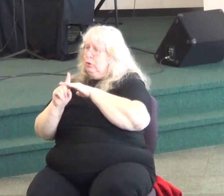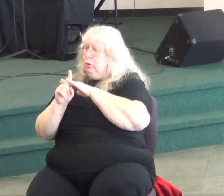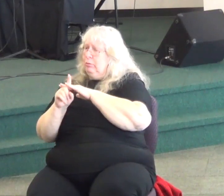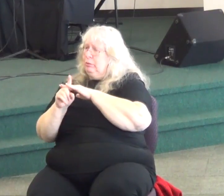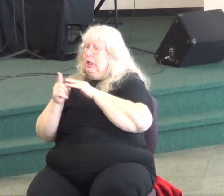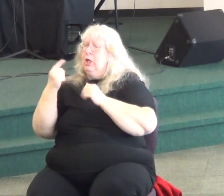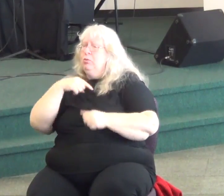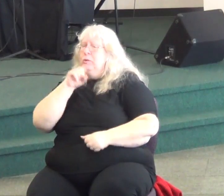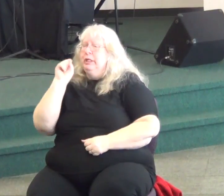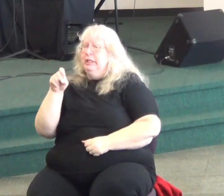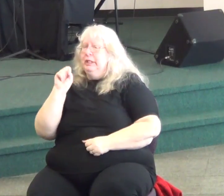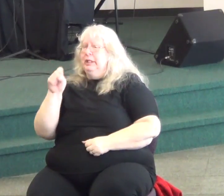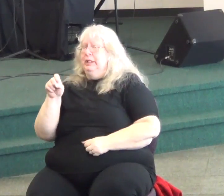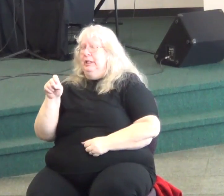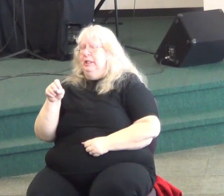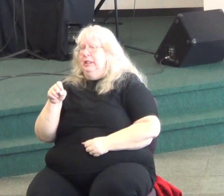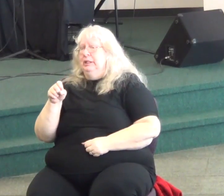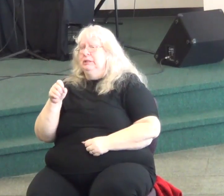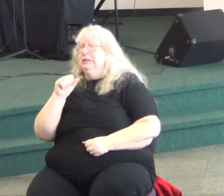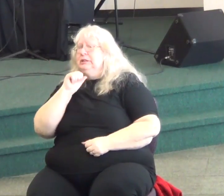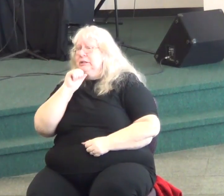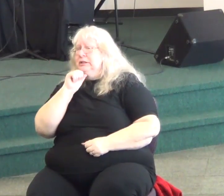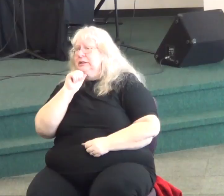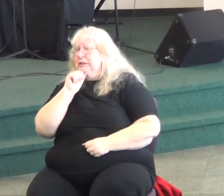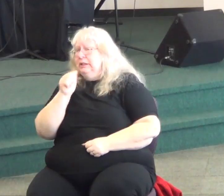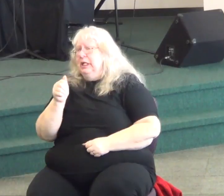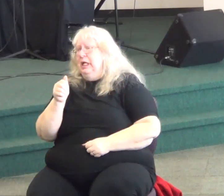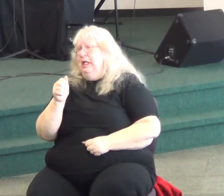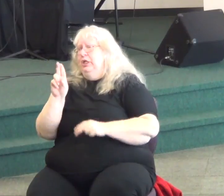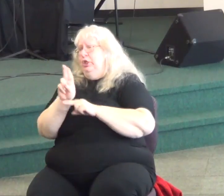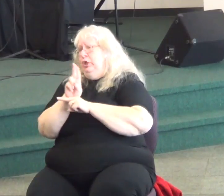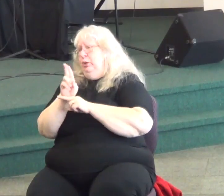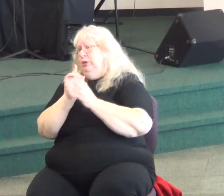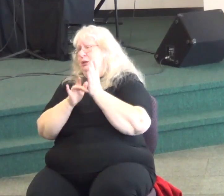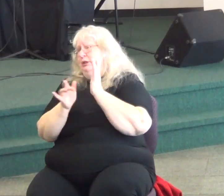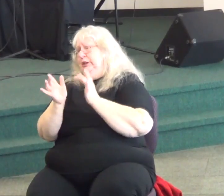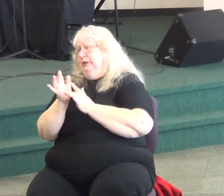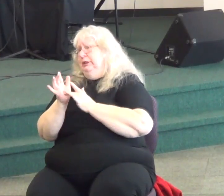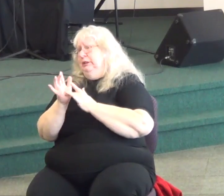Jesus as a Santa Claus. Only need him. Only say, please, Lord,